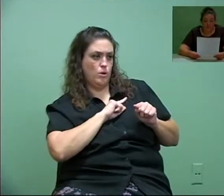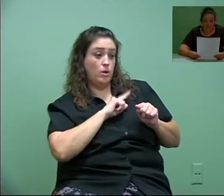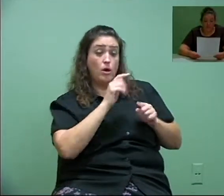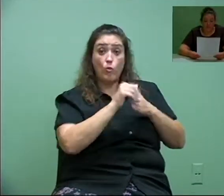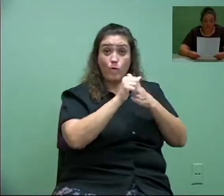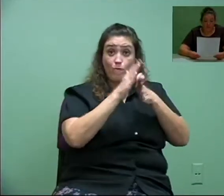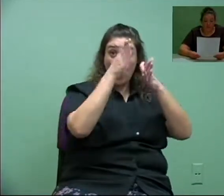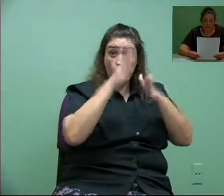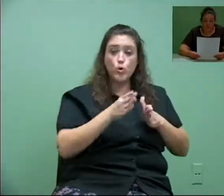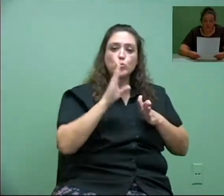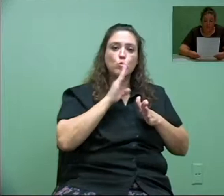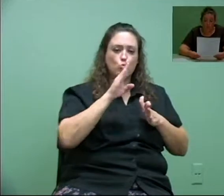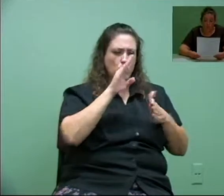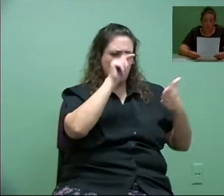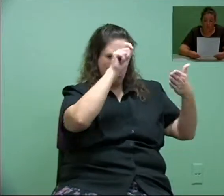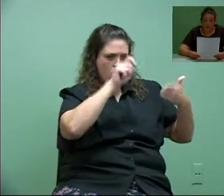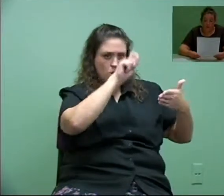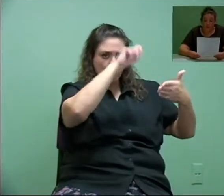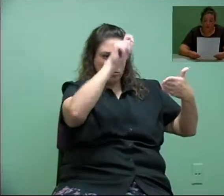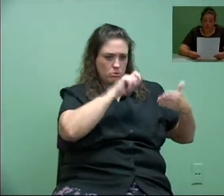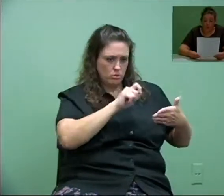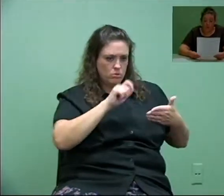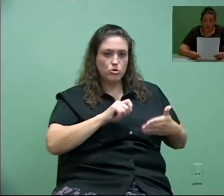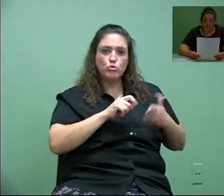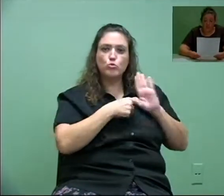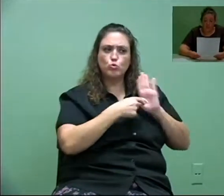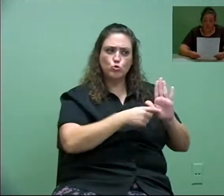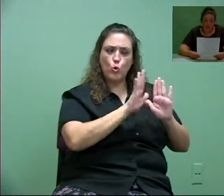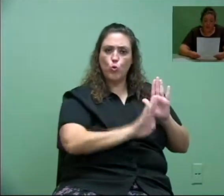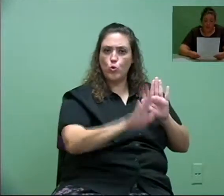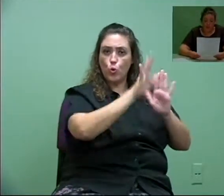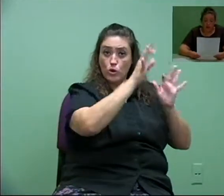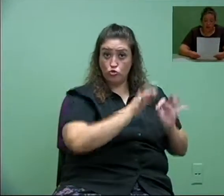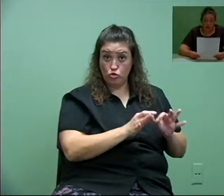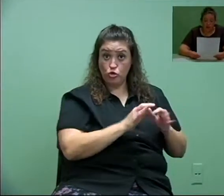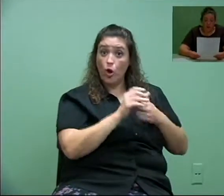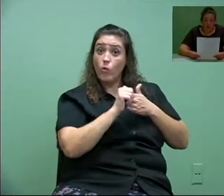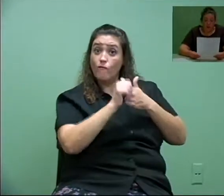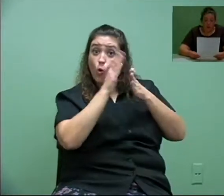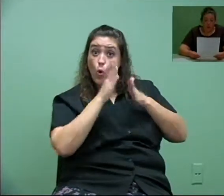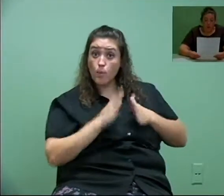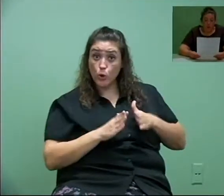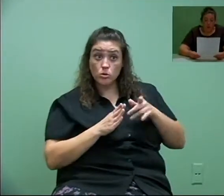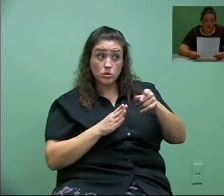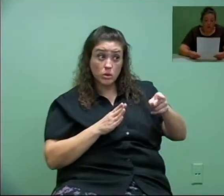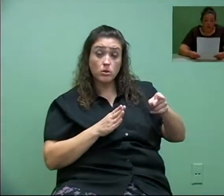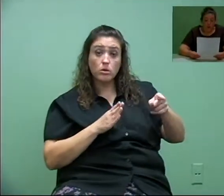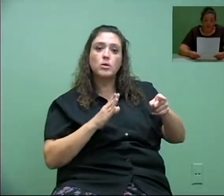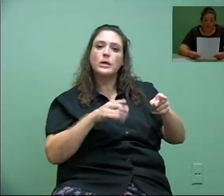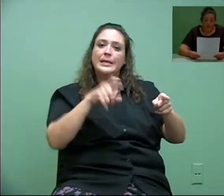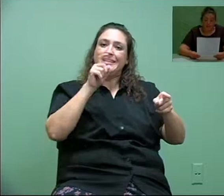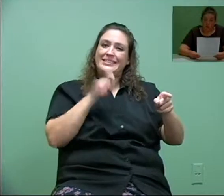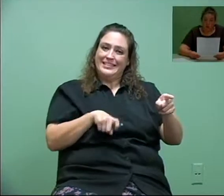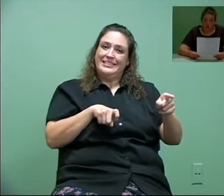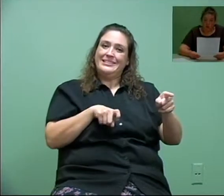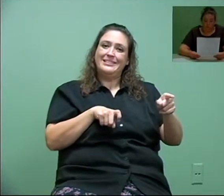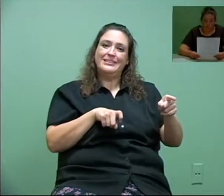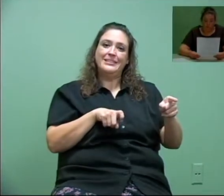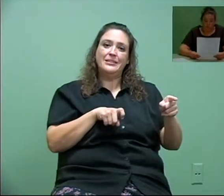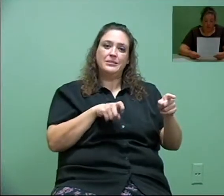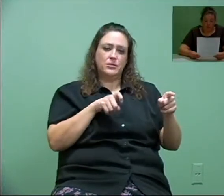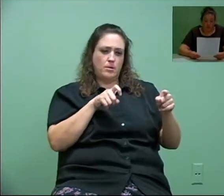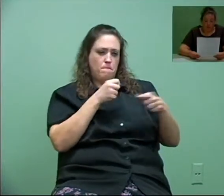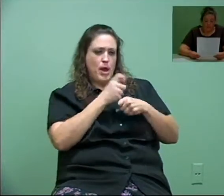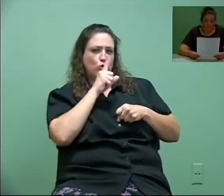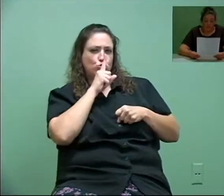unanimous decision in filling out the form. The foreperson needs to make sure that only one blank is marked